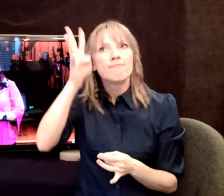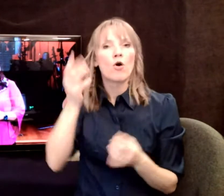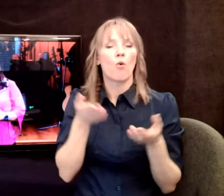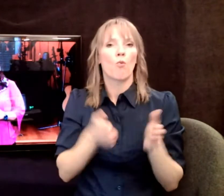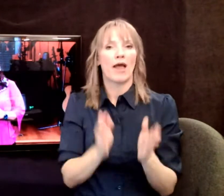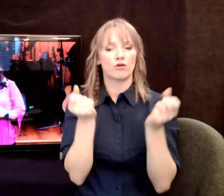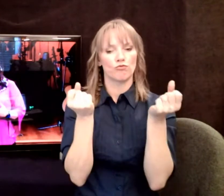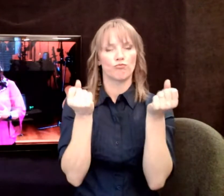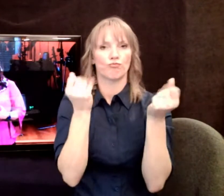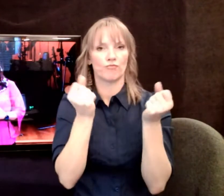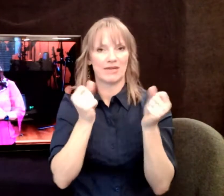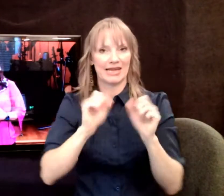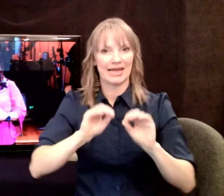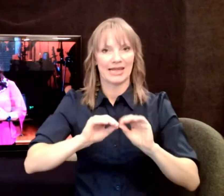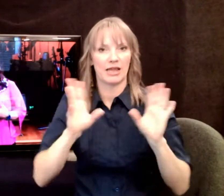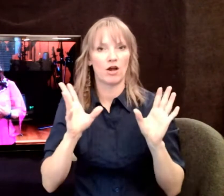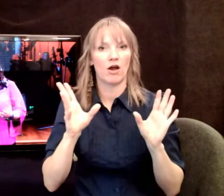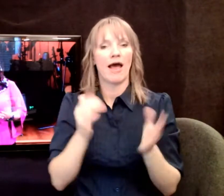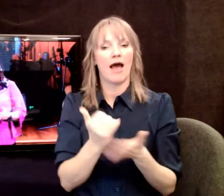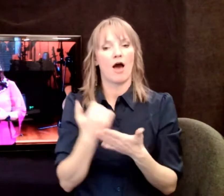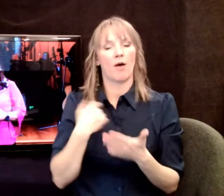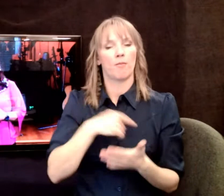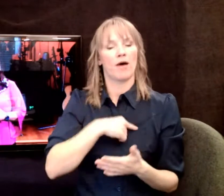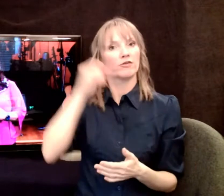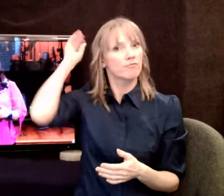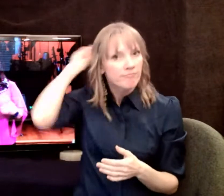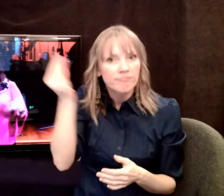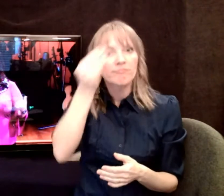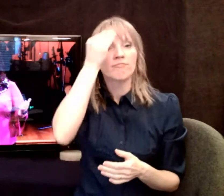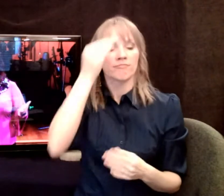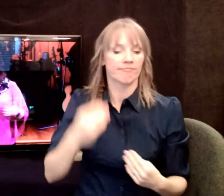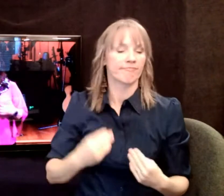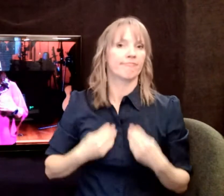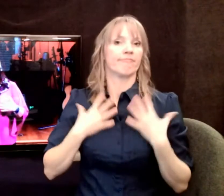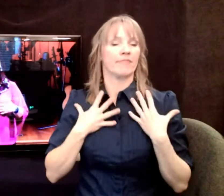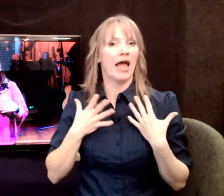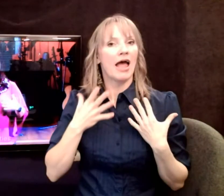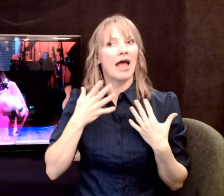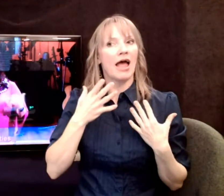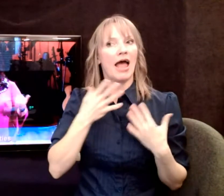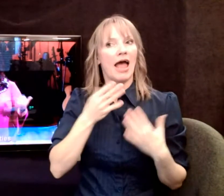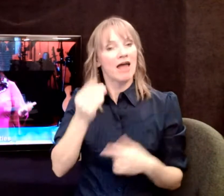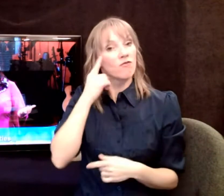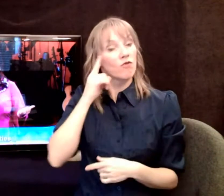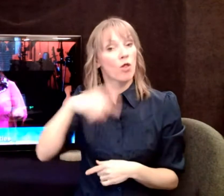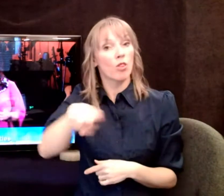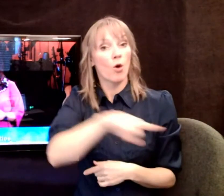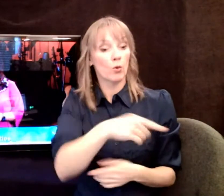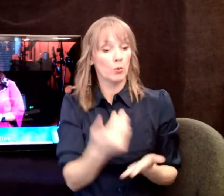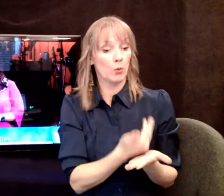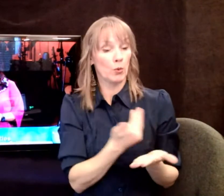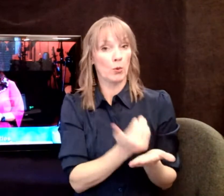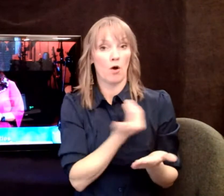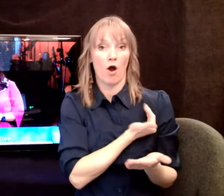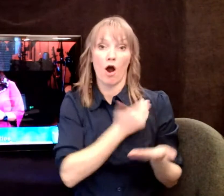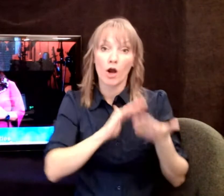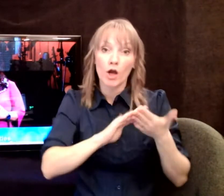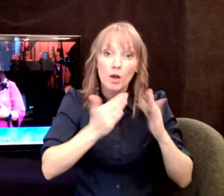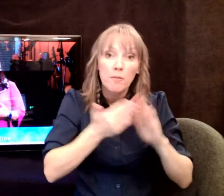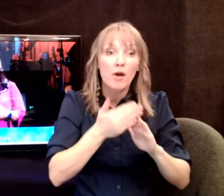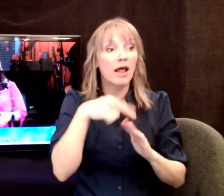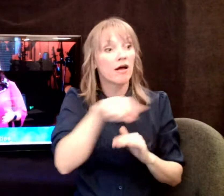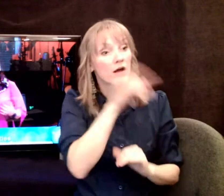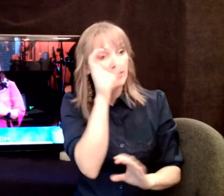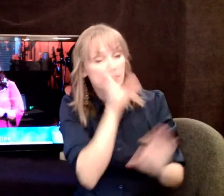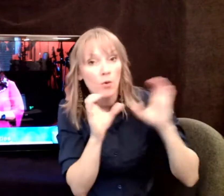basics for reminding us and uplifting us, and for those who are exploring and still new to our community, to help them have